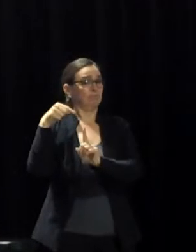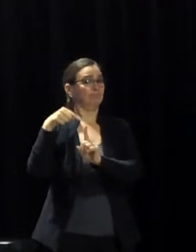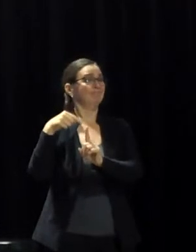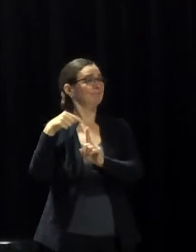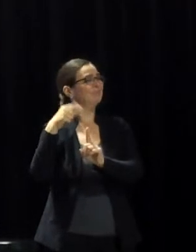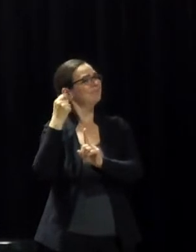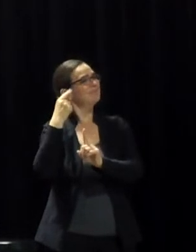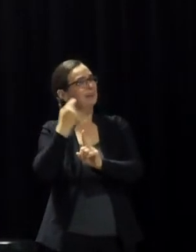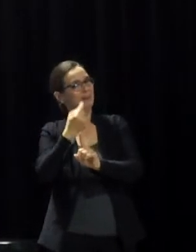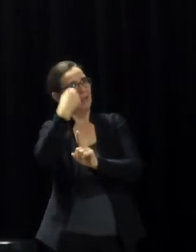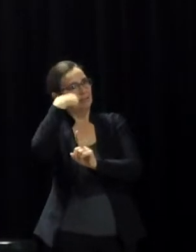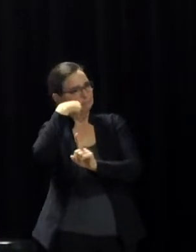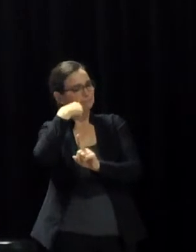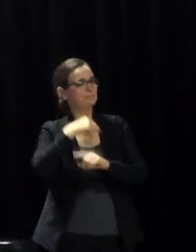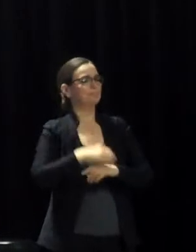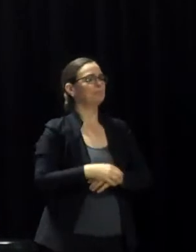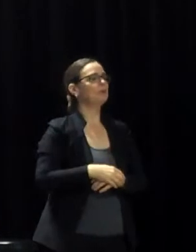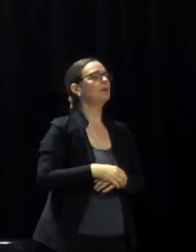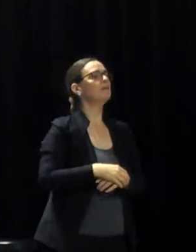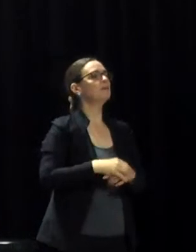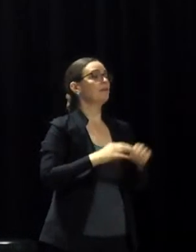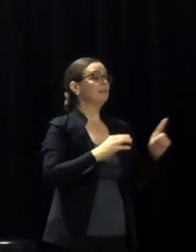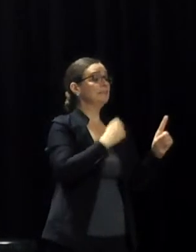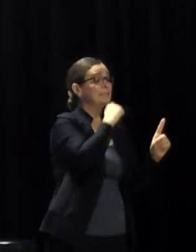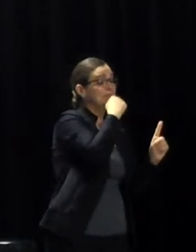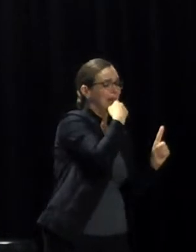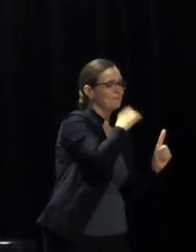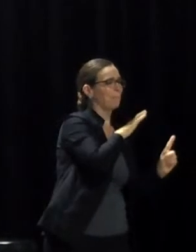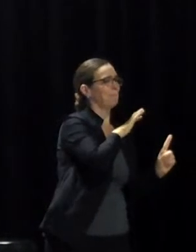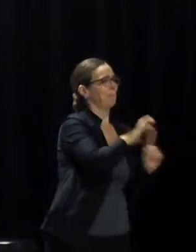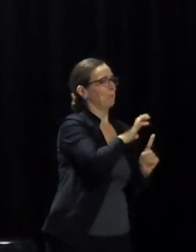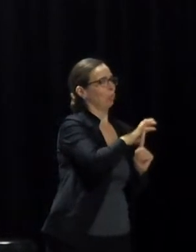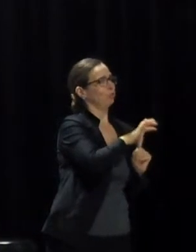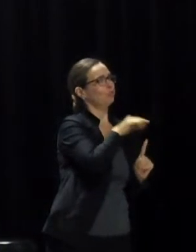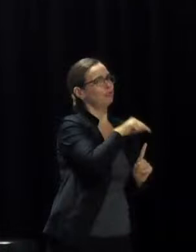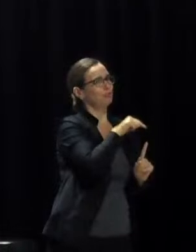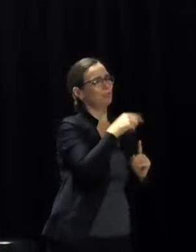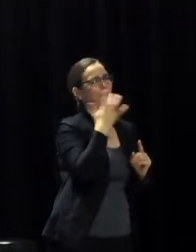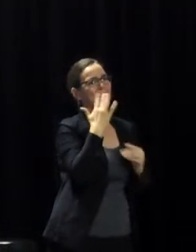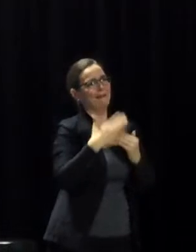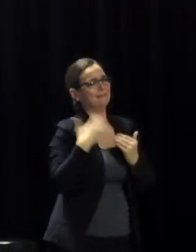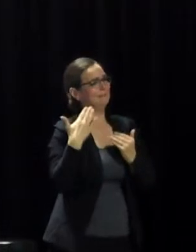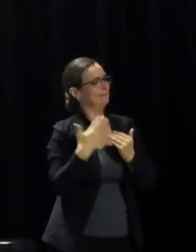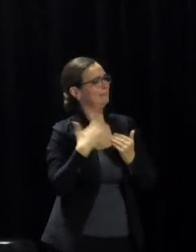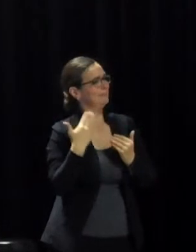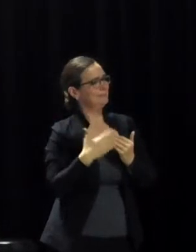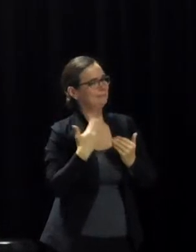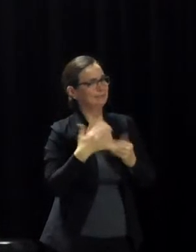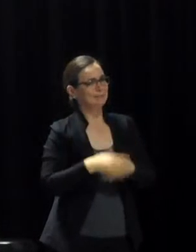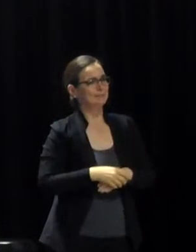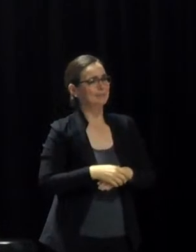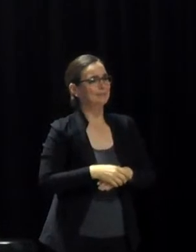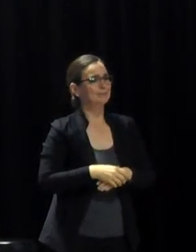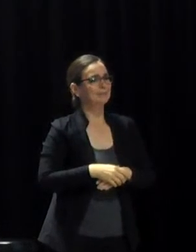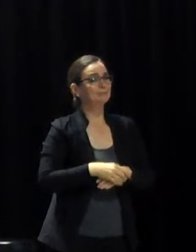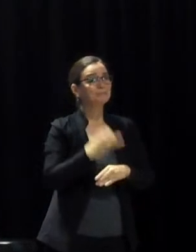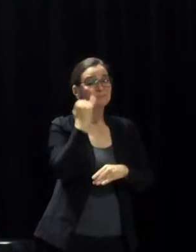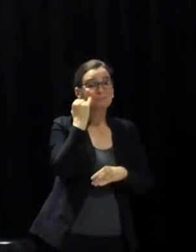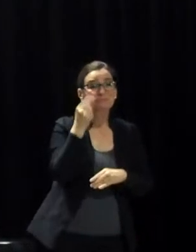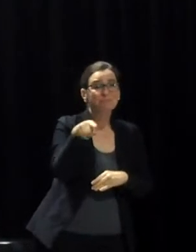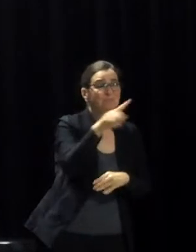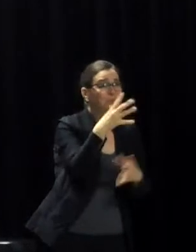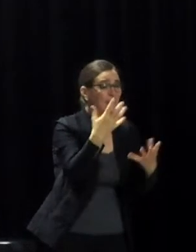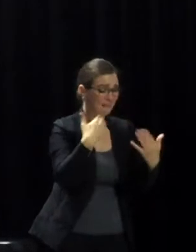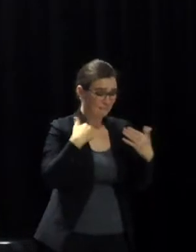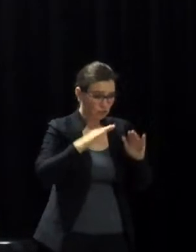has symptoms of COVID, they get sent home from school, you want to test that day, go, bring them there, get the